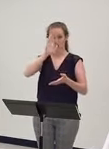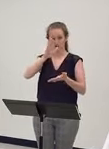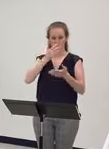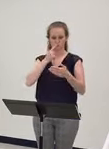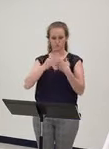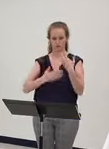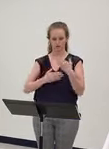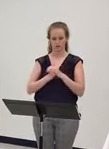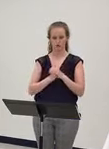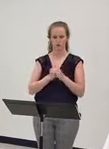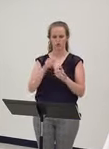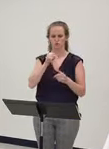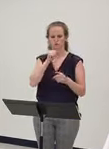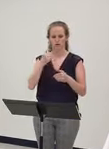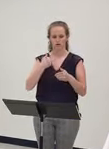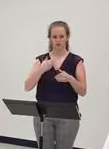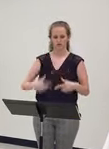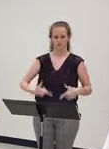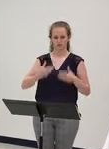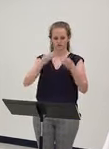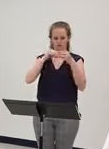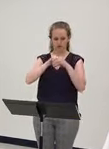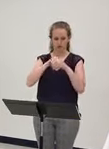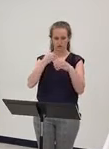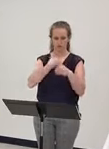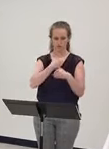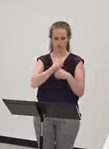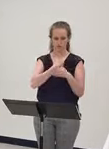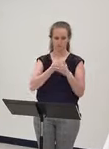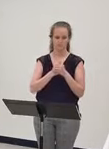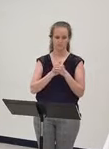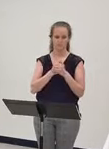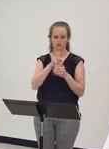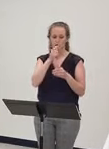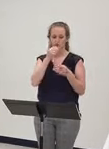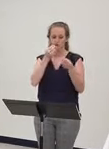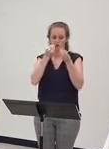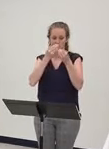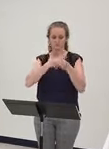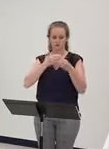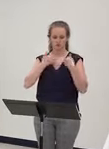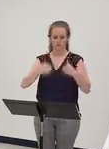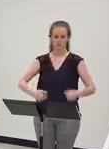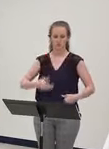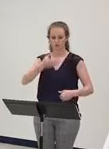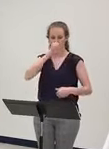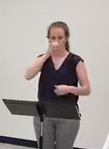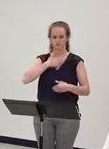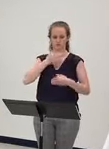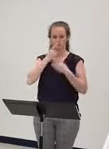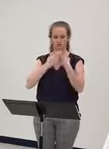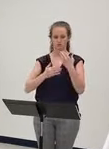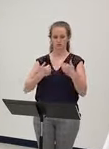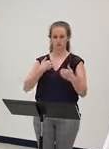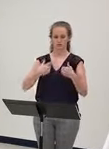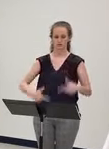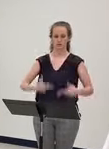blood, you do not have life within you. Whoever eats my flesh and drinks my blood has